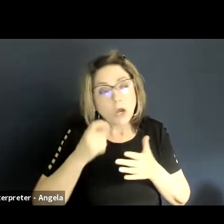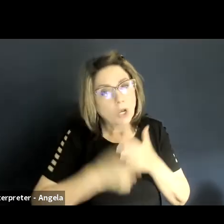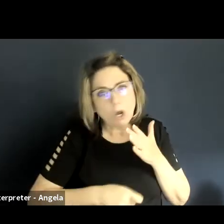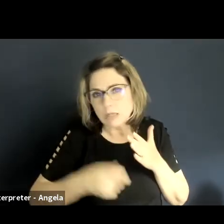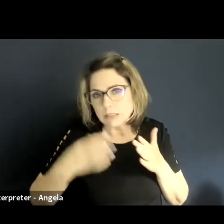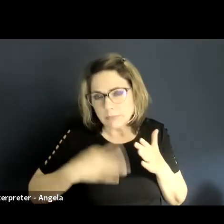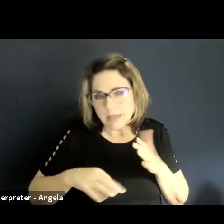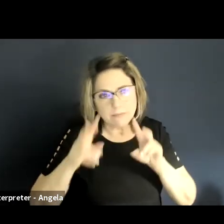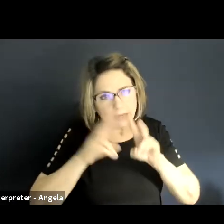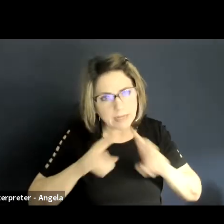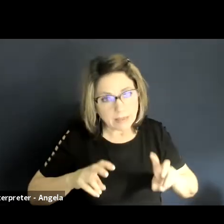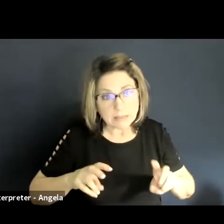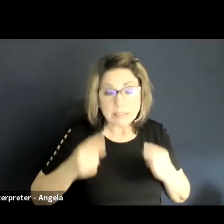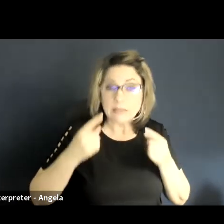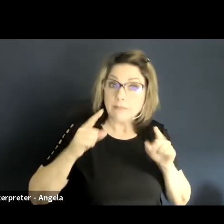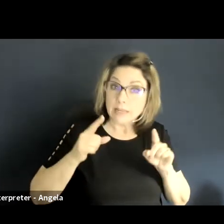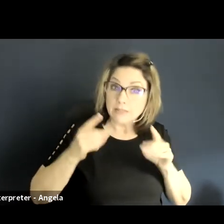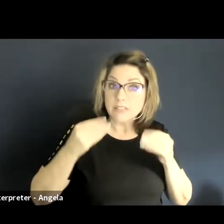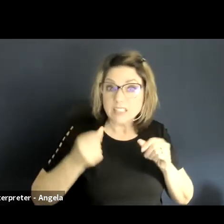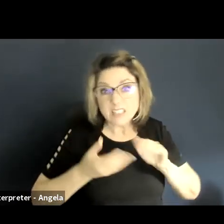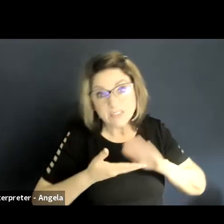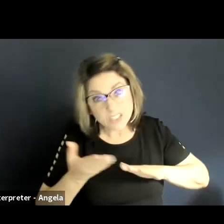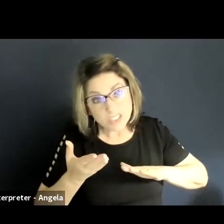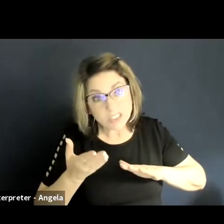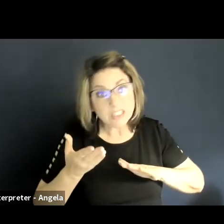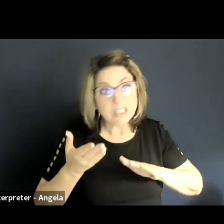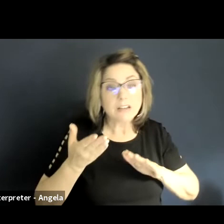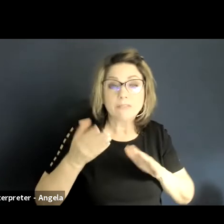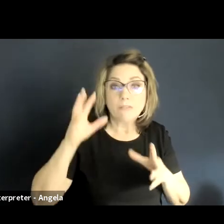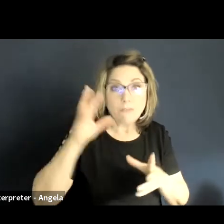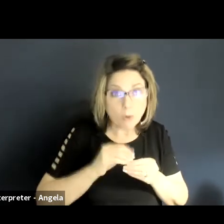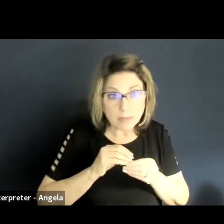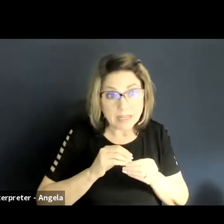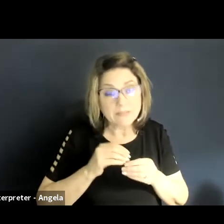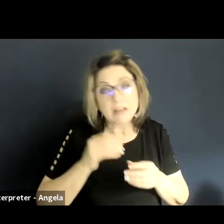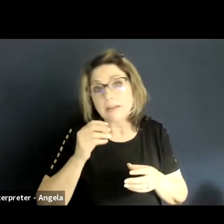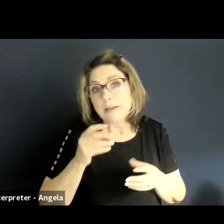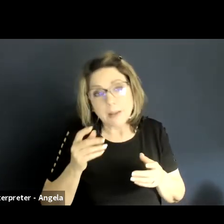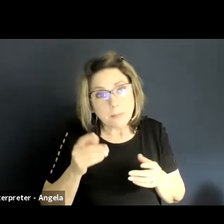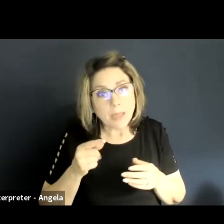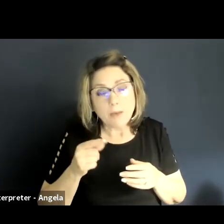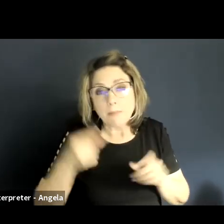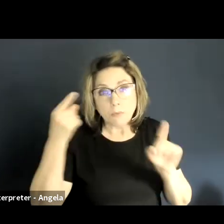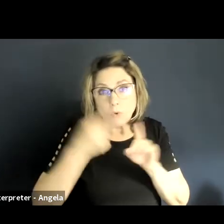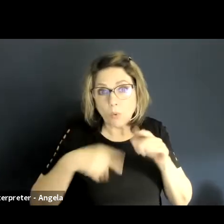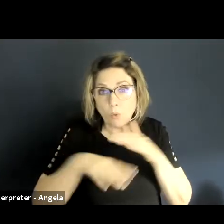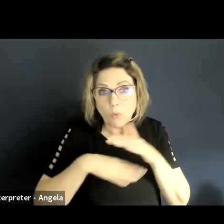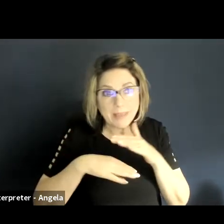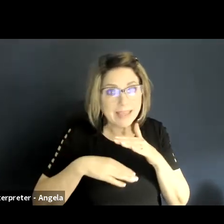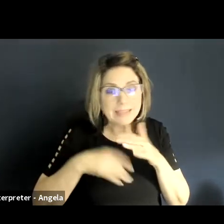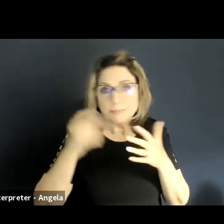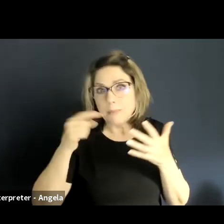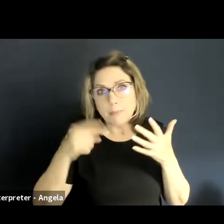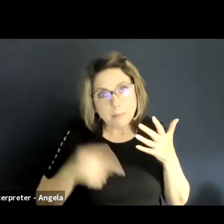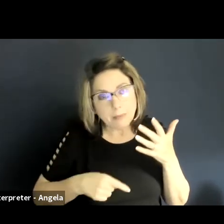analysis, effectiveness, efficiency, formative, summative, goal-based process, outcomes, and a whole